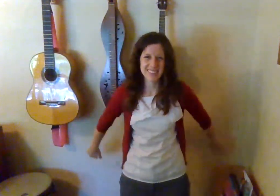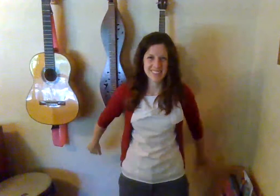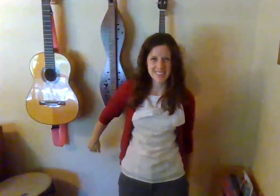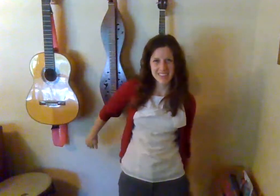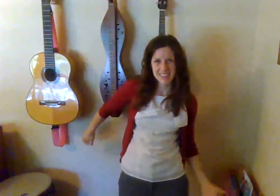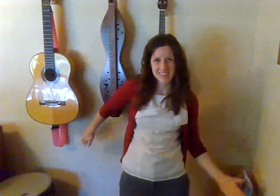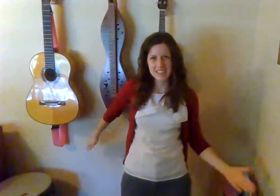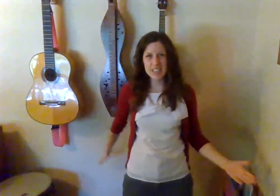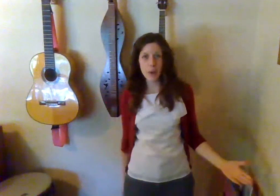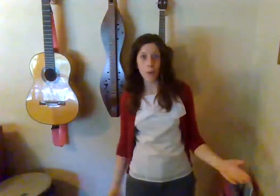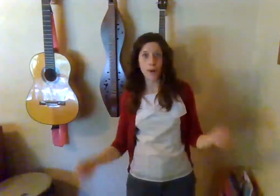Zero.